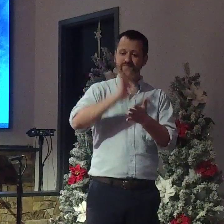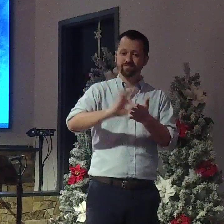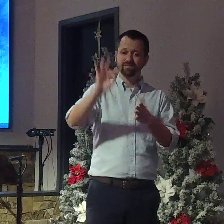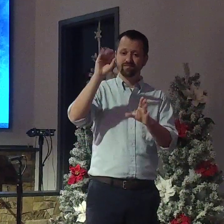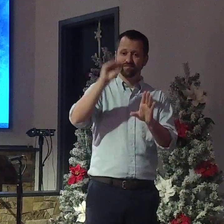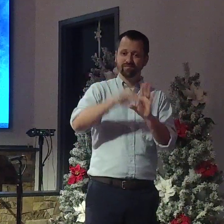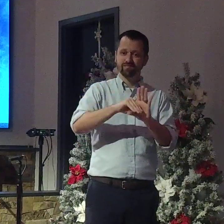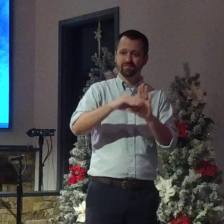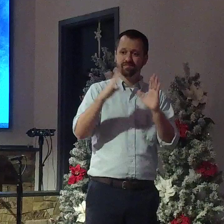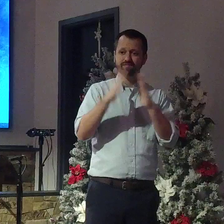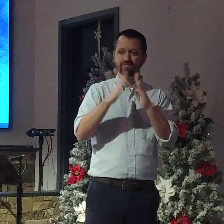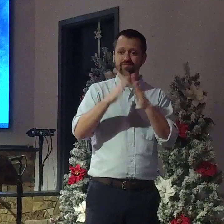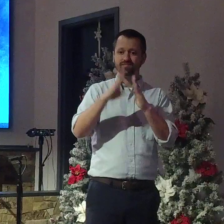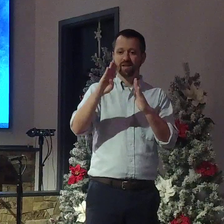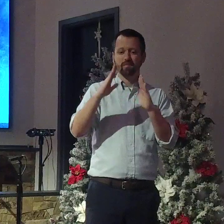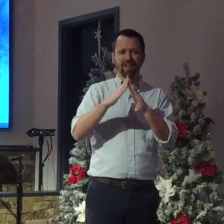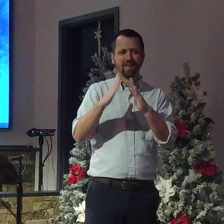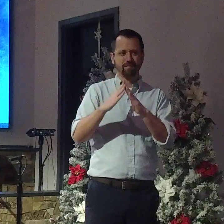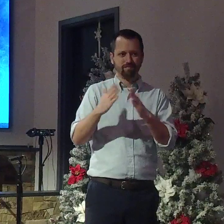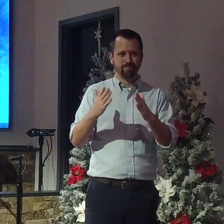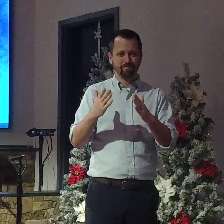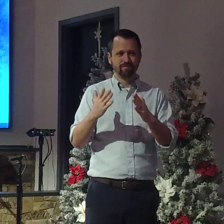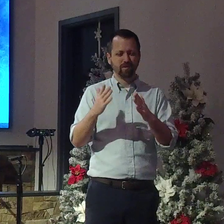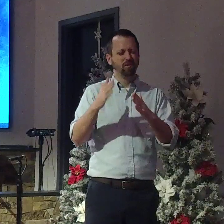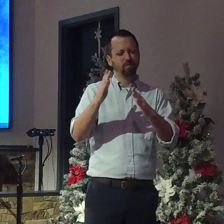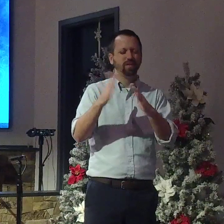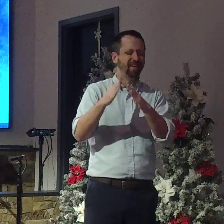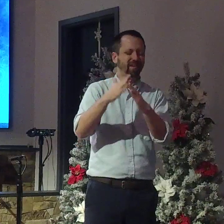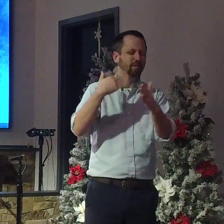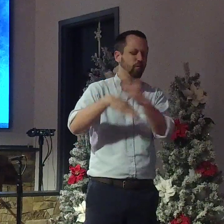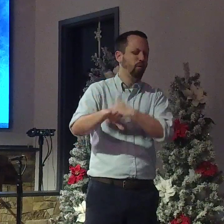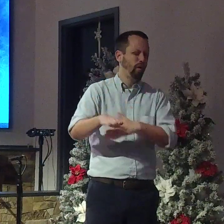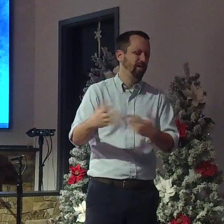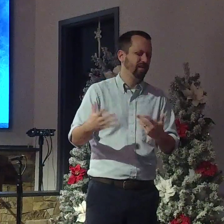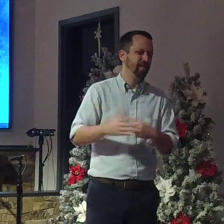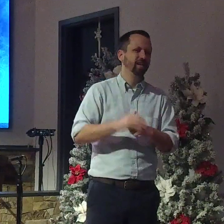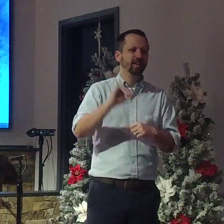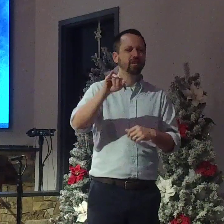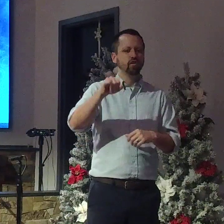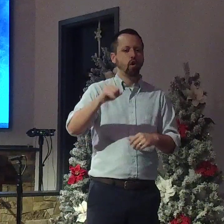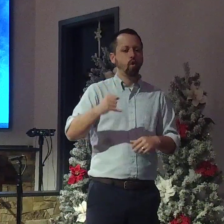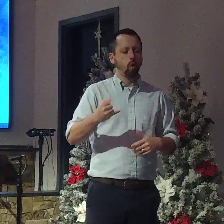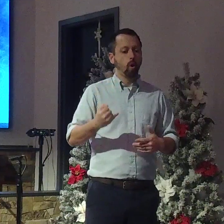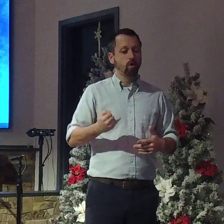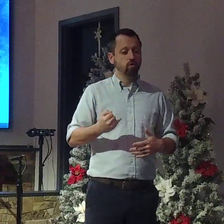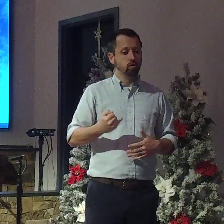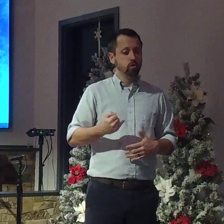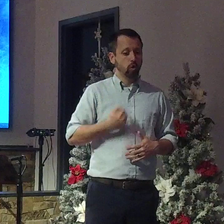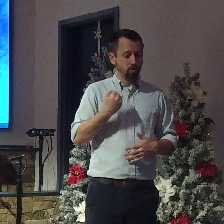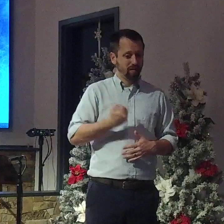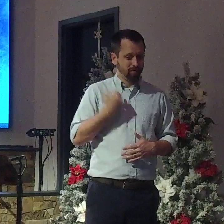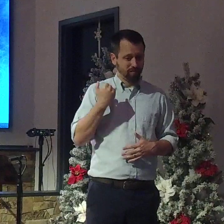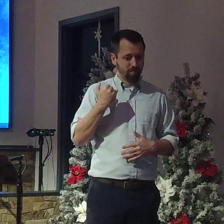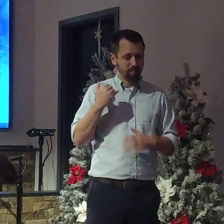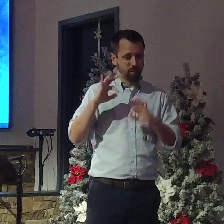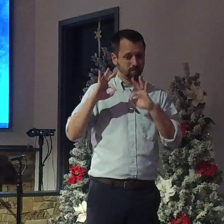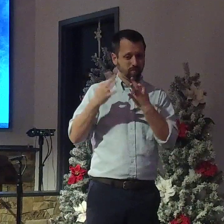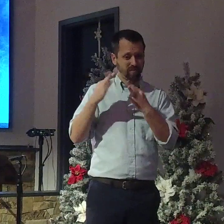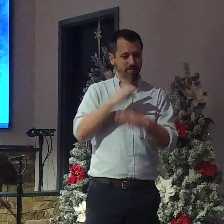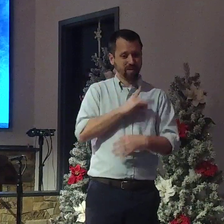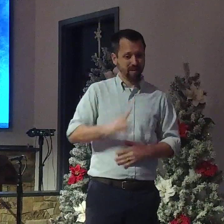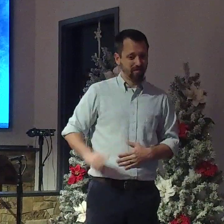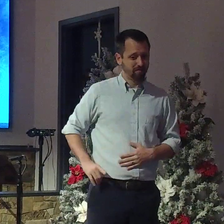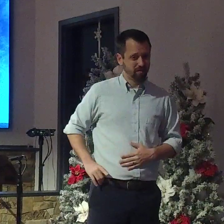single person living in the Roman world had to go to his own hometown to be counted, to